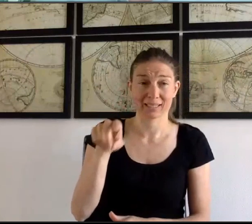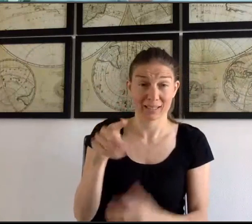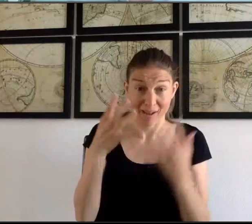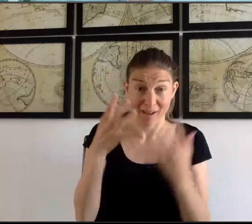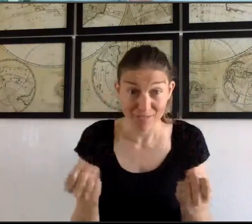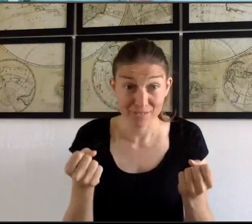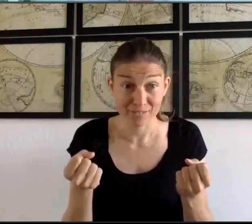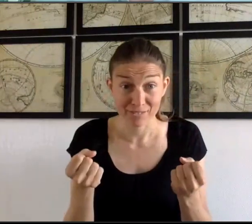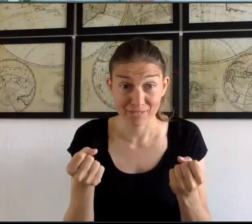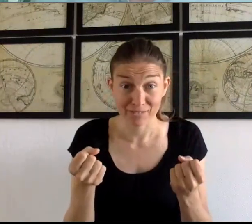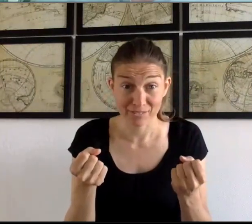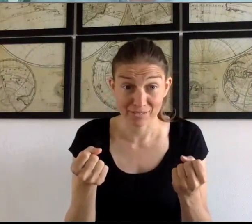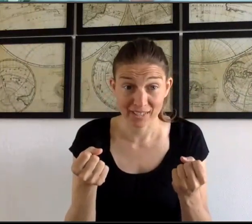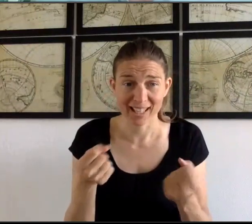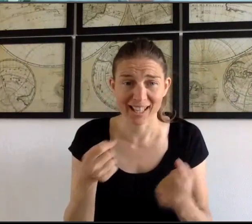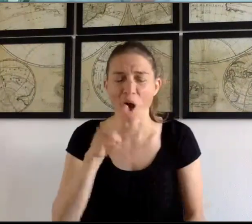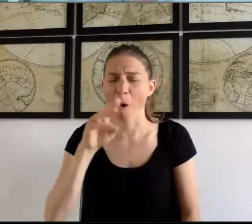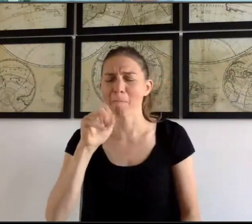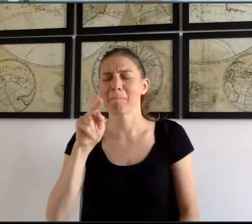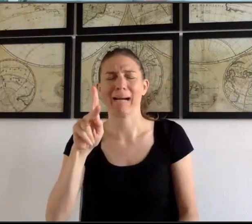I doubt it.